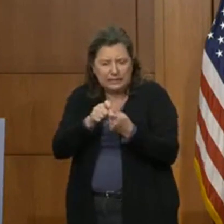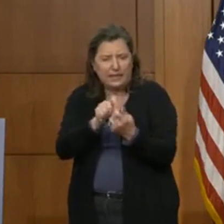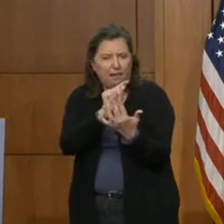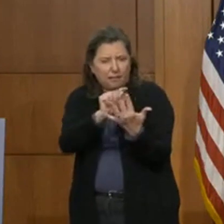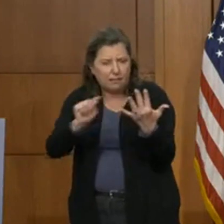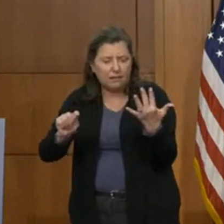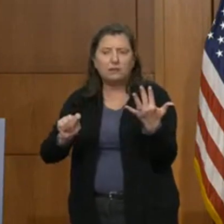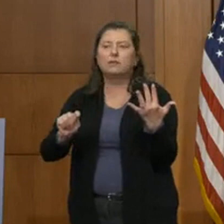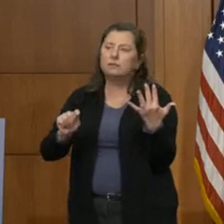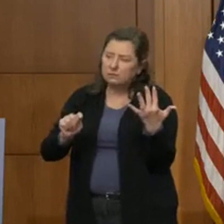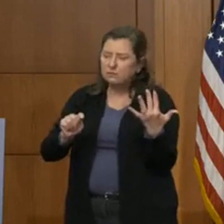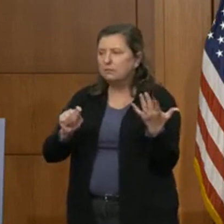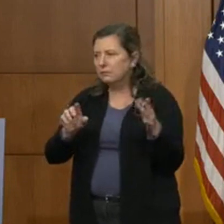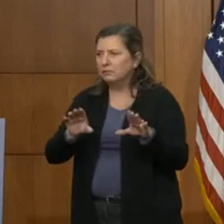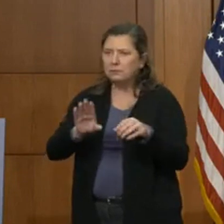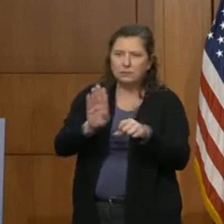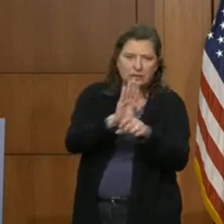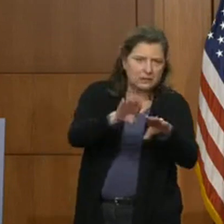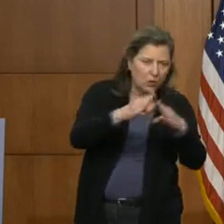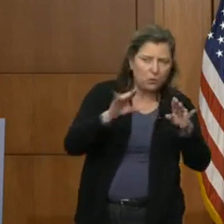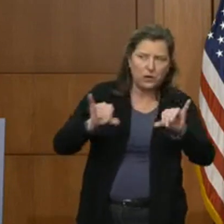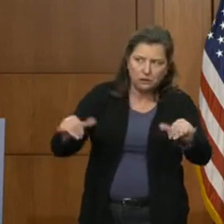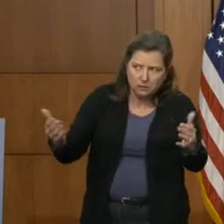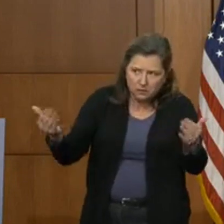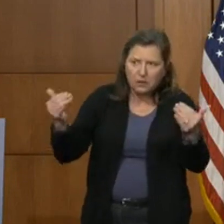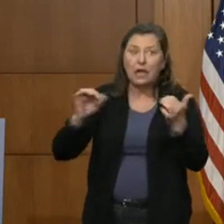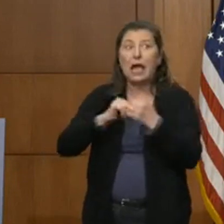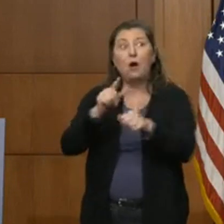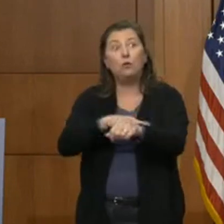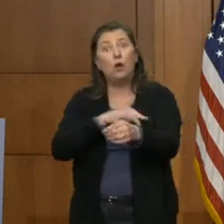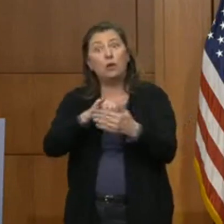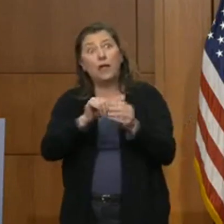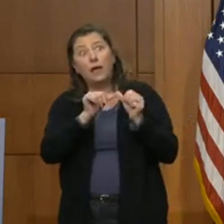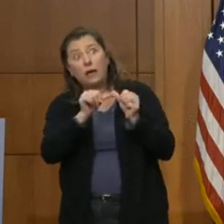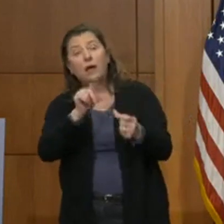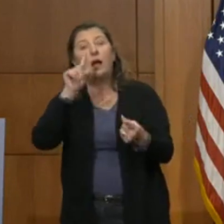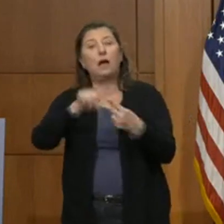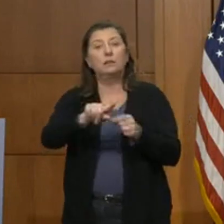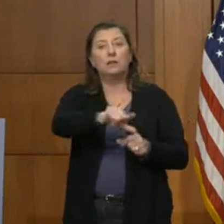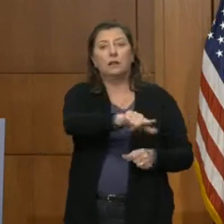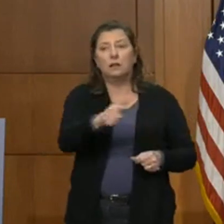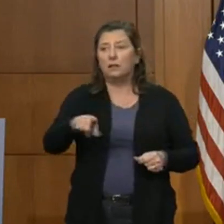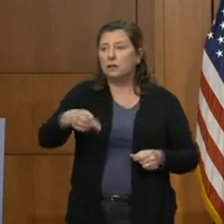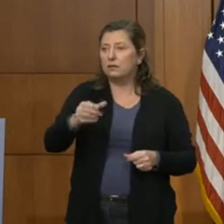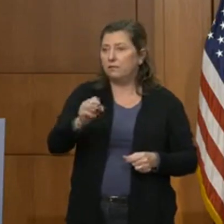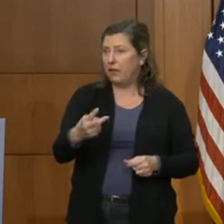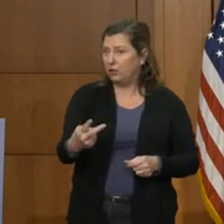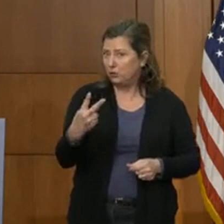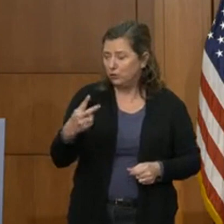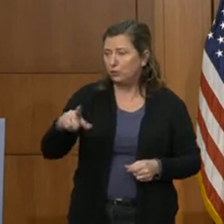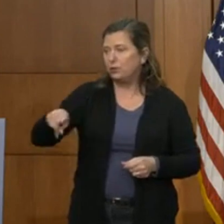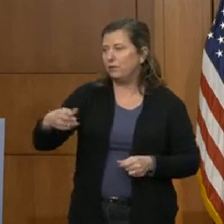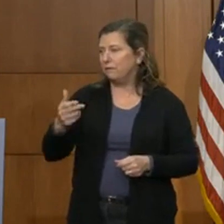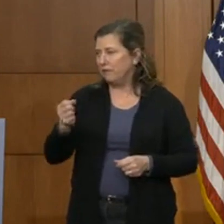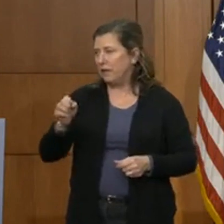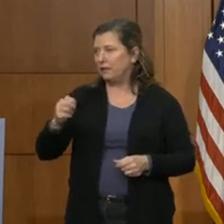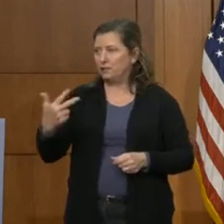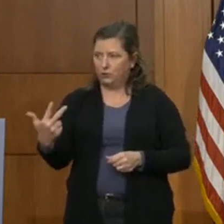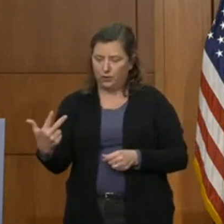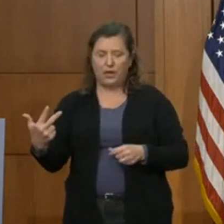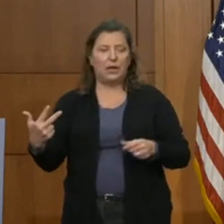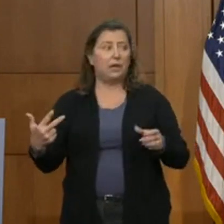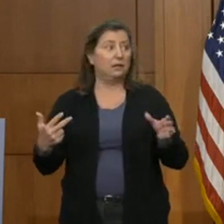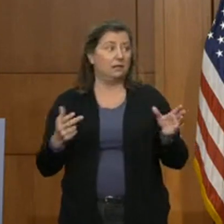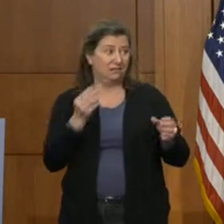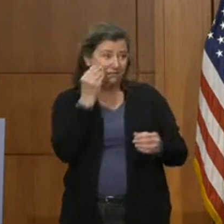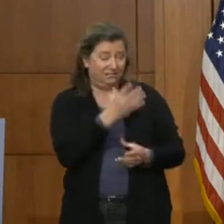ease restrictions, and then how long phase 1 will last before we go to phase 2 and then phase 3. Mel, we are in